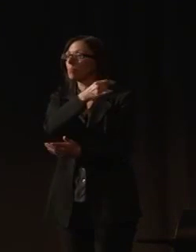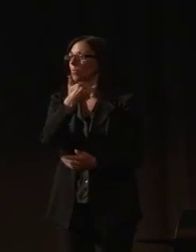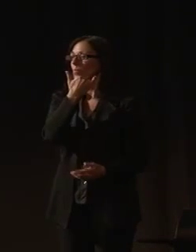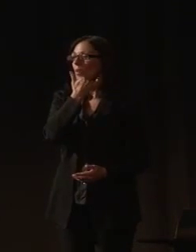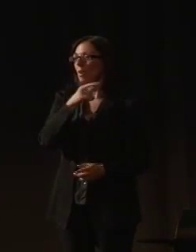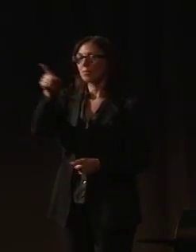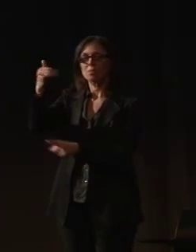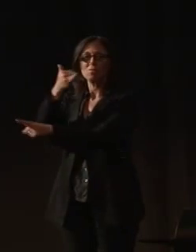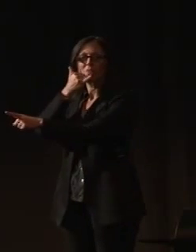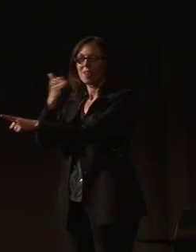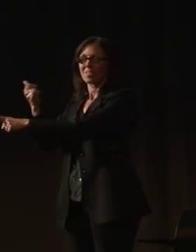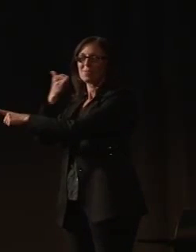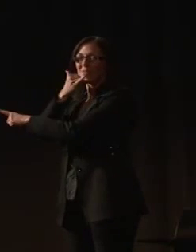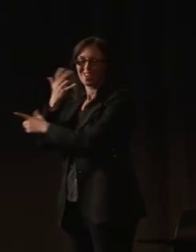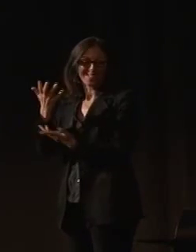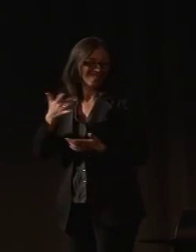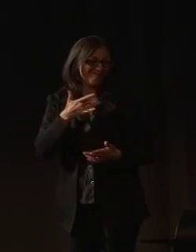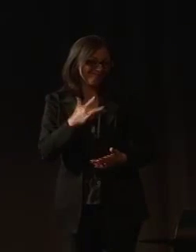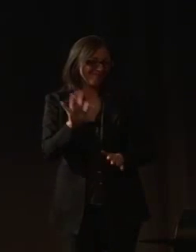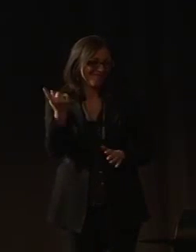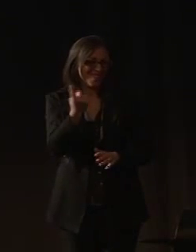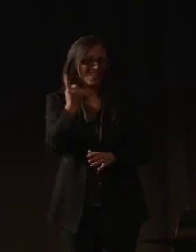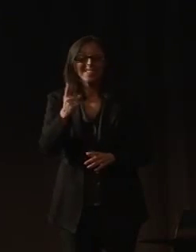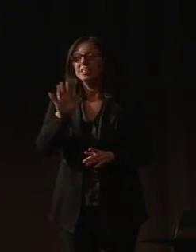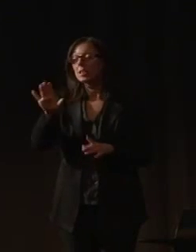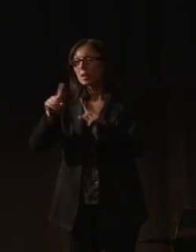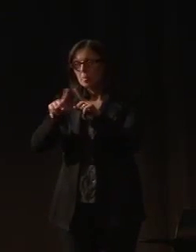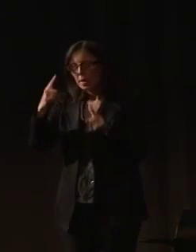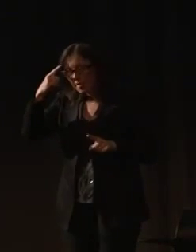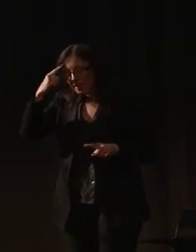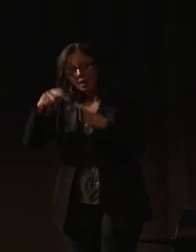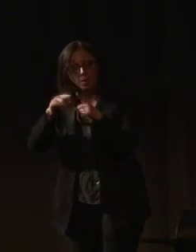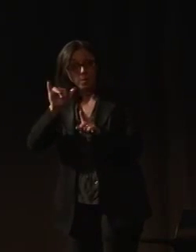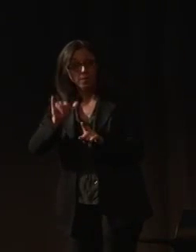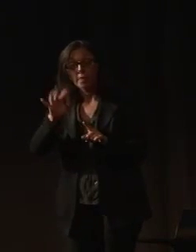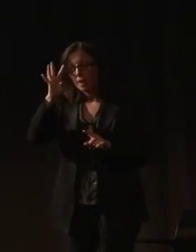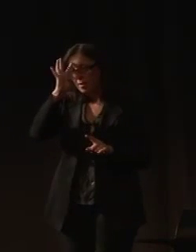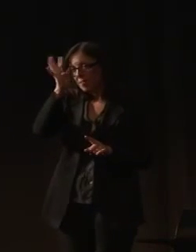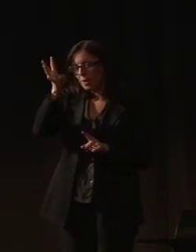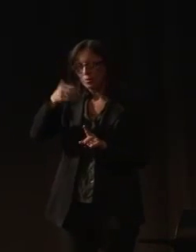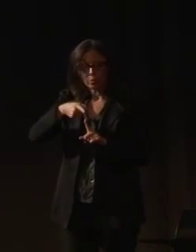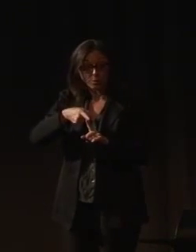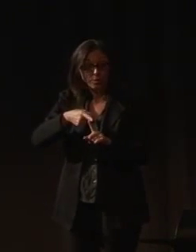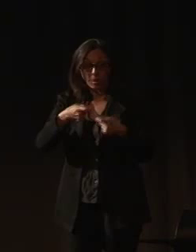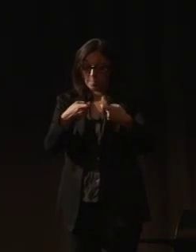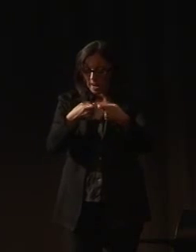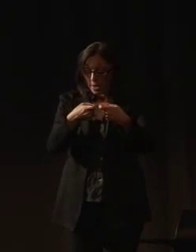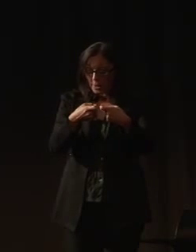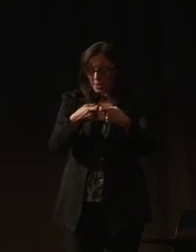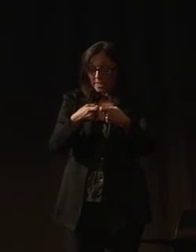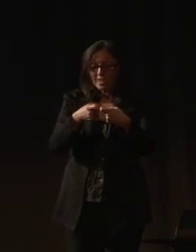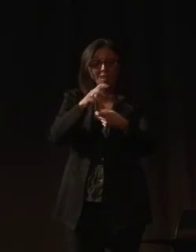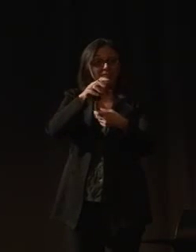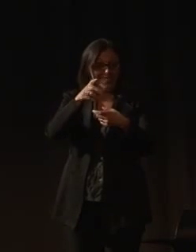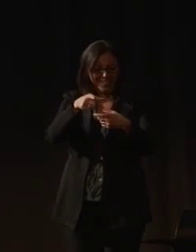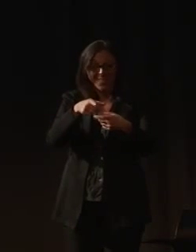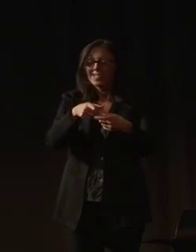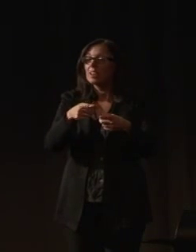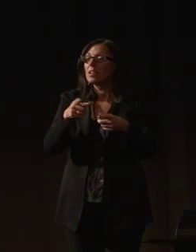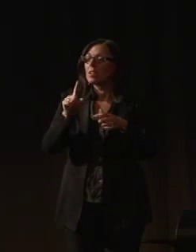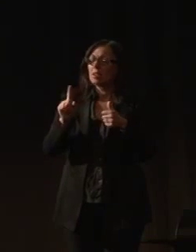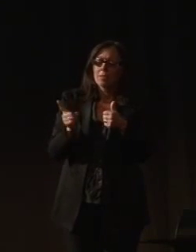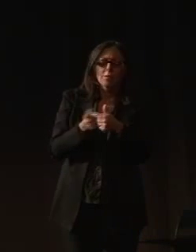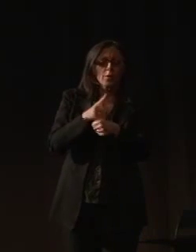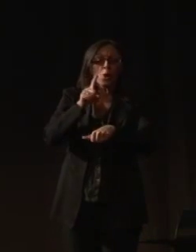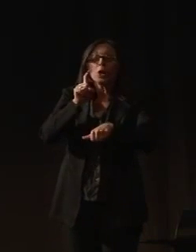invention allowed for the first time in history to produce electricity for more than a